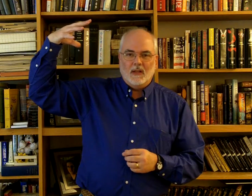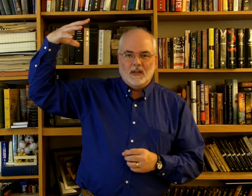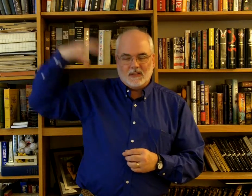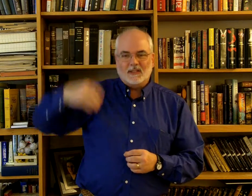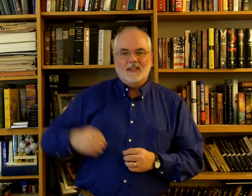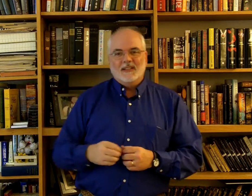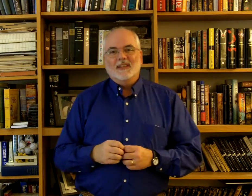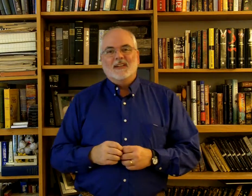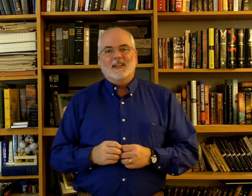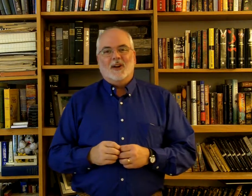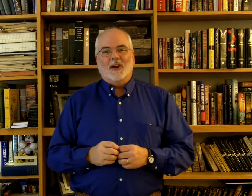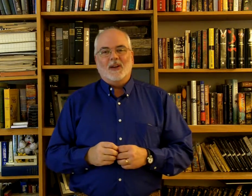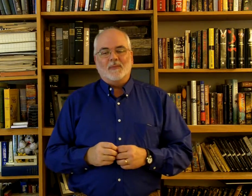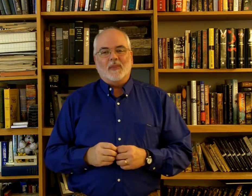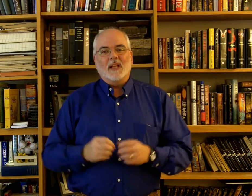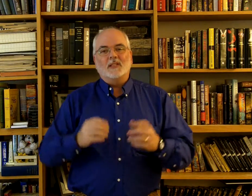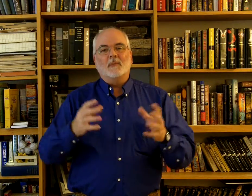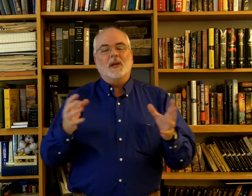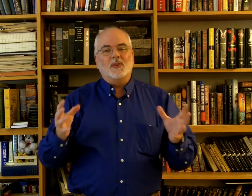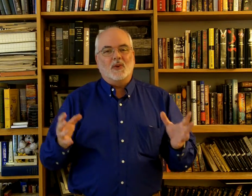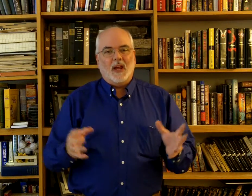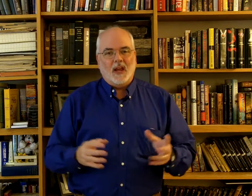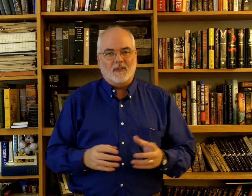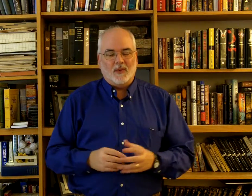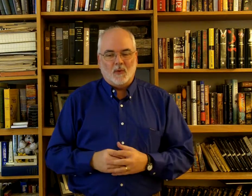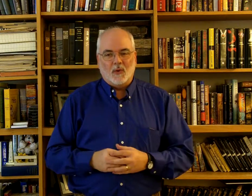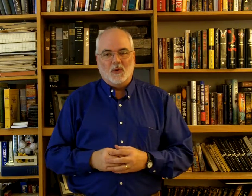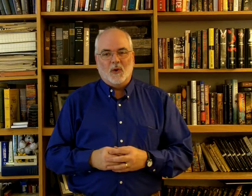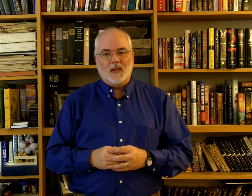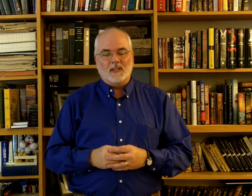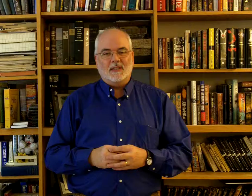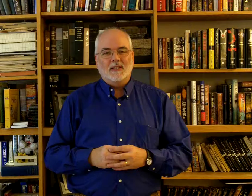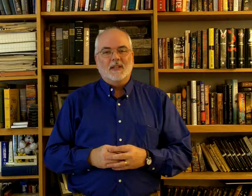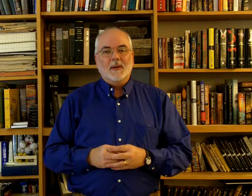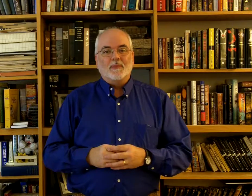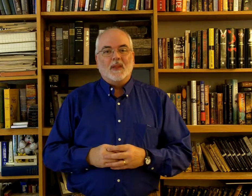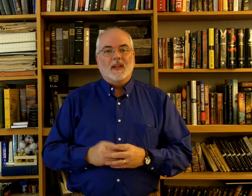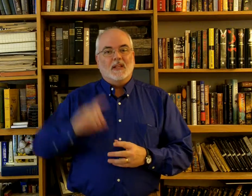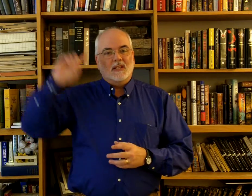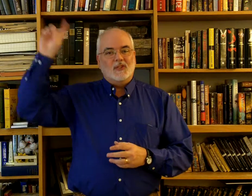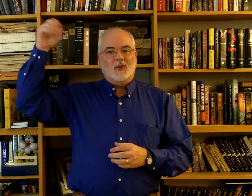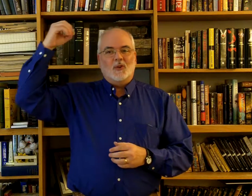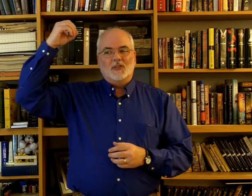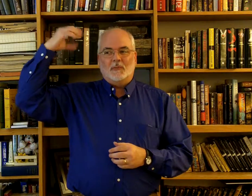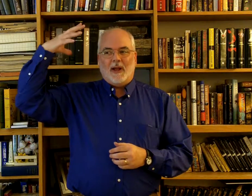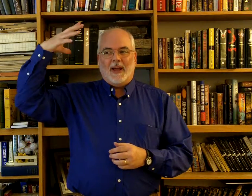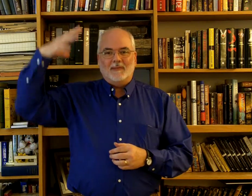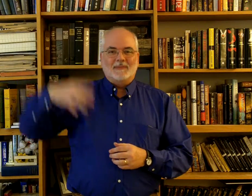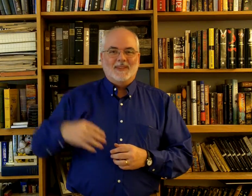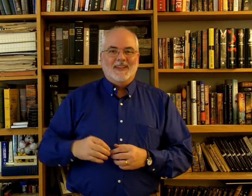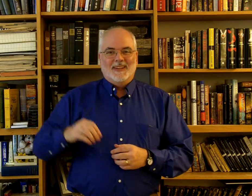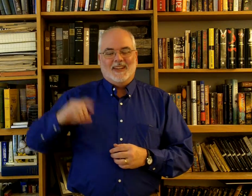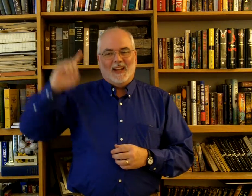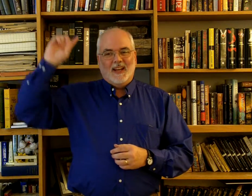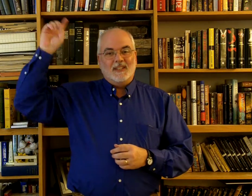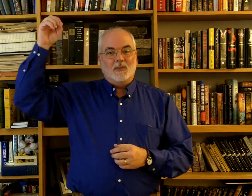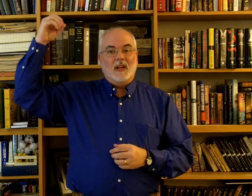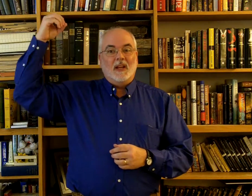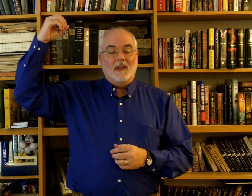this? All right, that's the picture I have for the word grace. Circle splat, and it's really